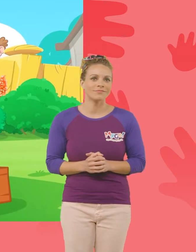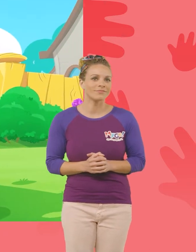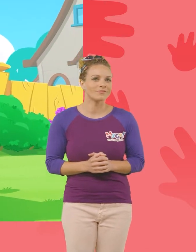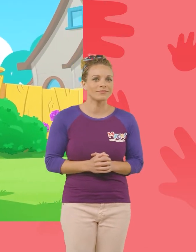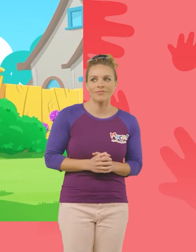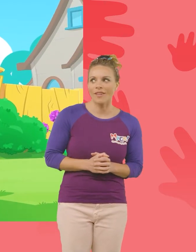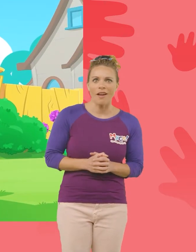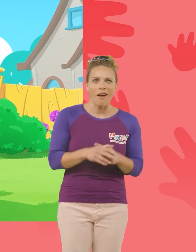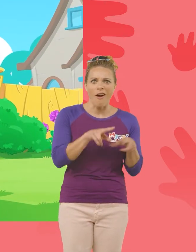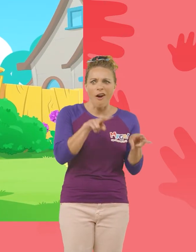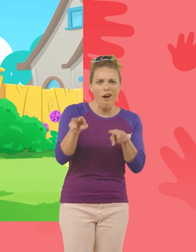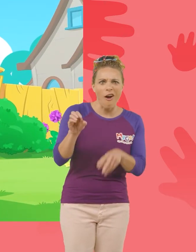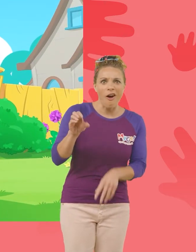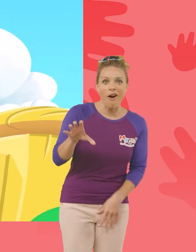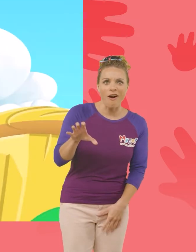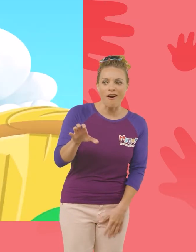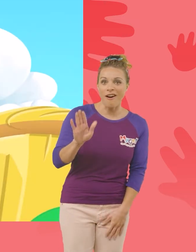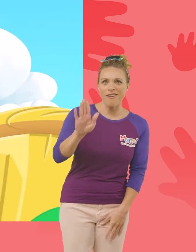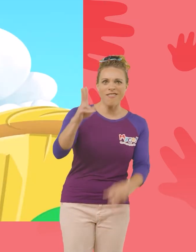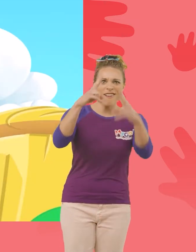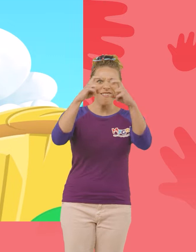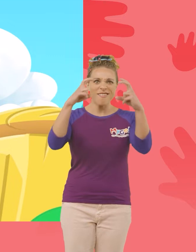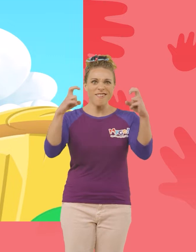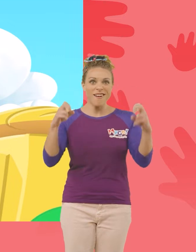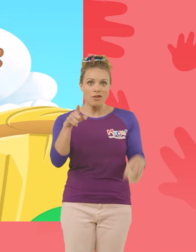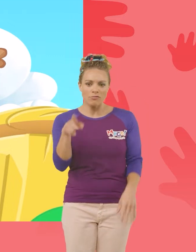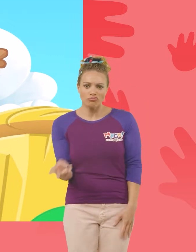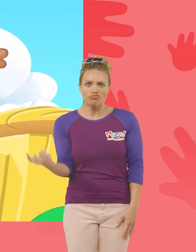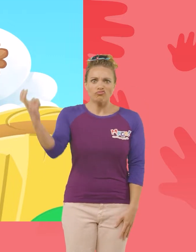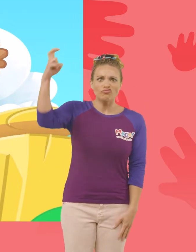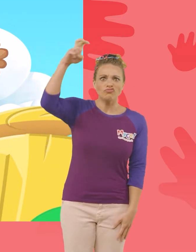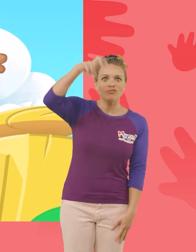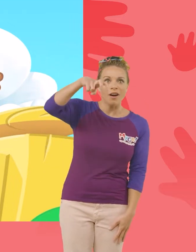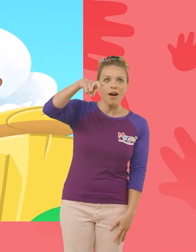Look, Orphle, you can jump on top of their sandcastle. Yeah!